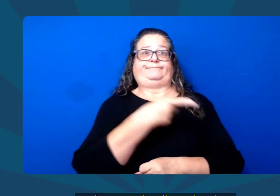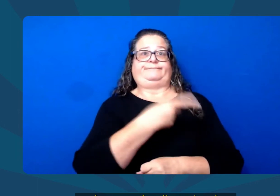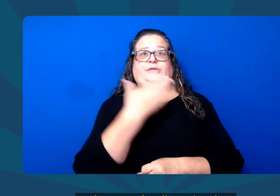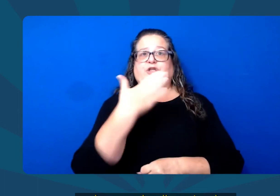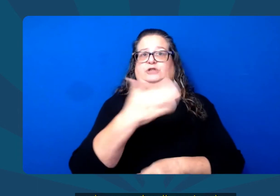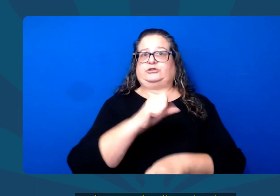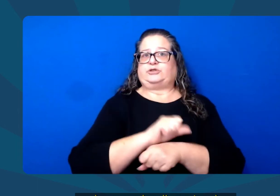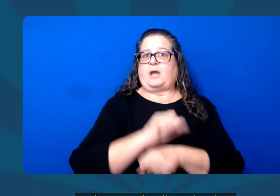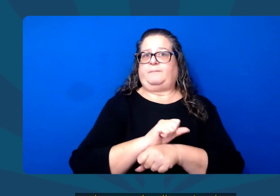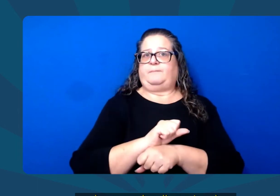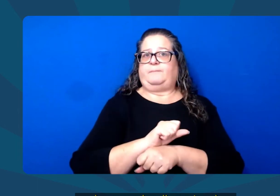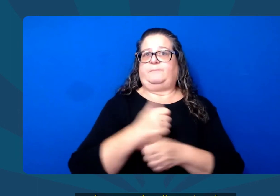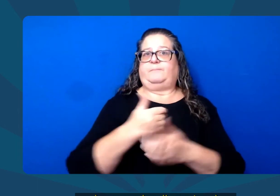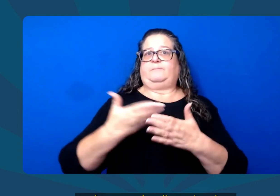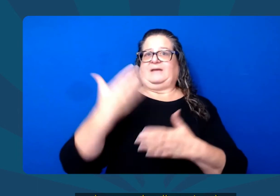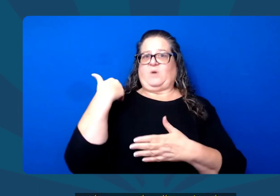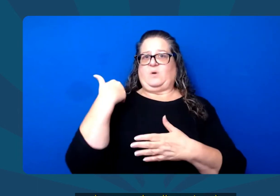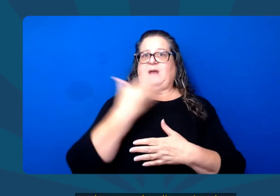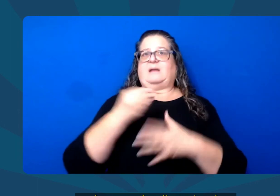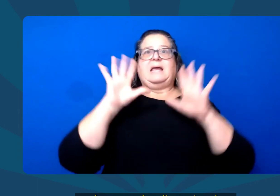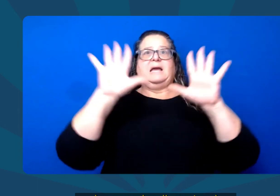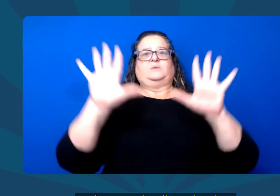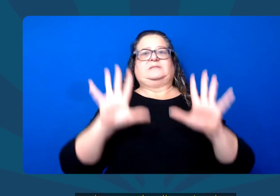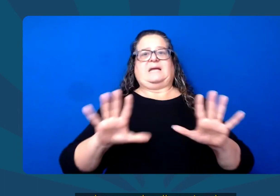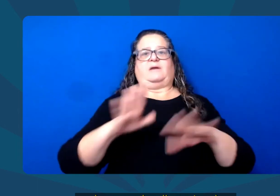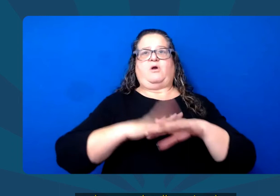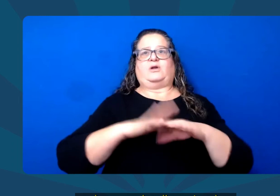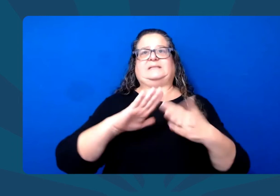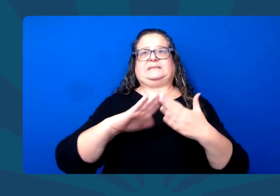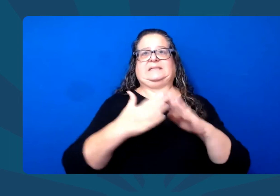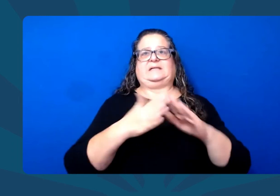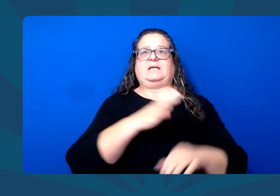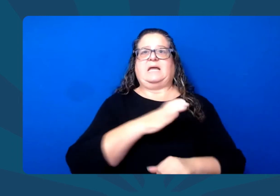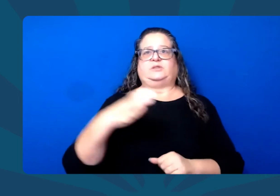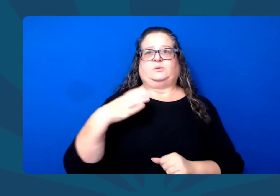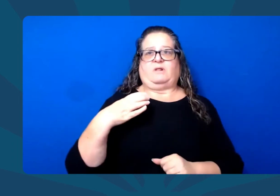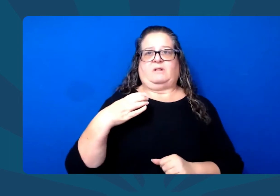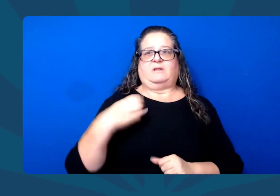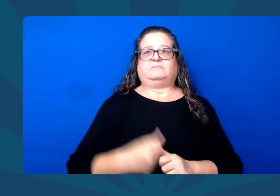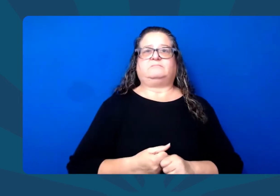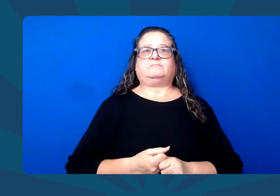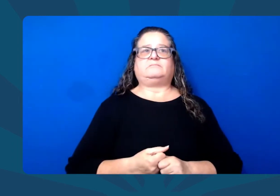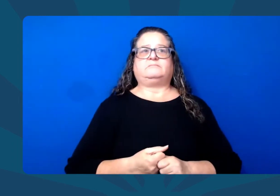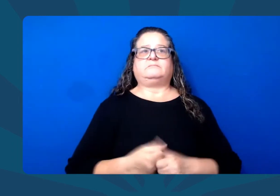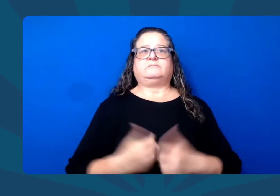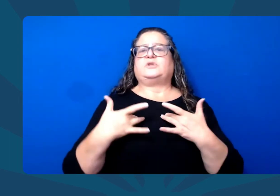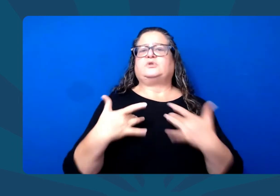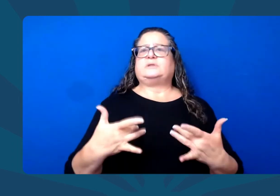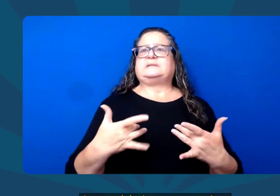who served well previously and who has been outstanding on the city council these last 2